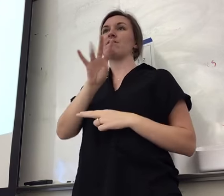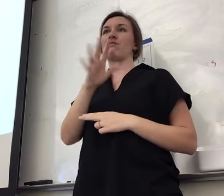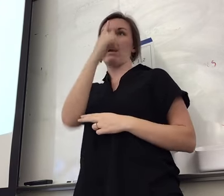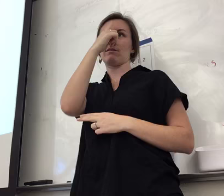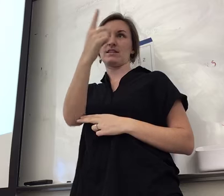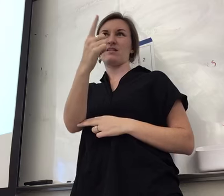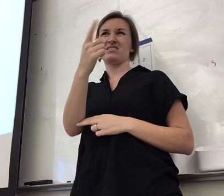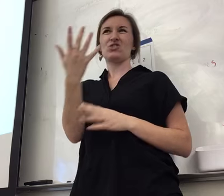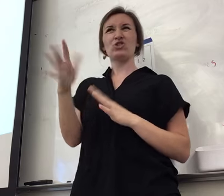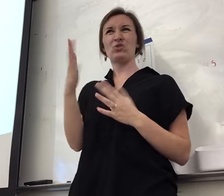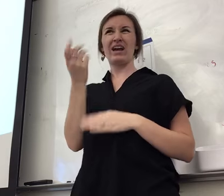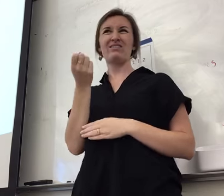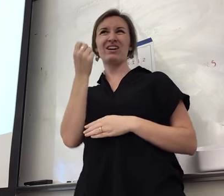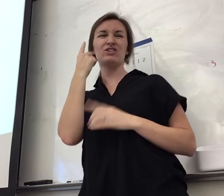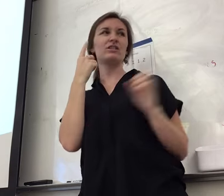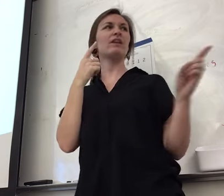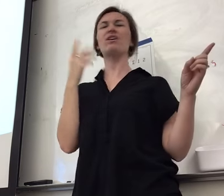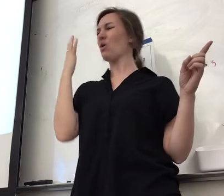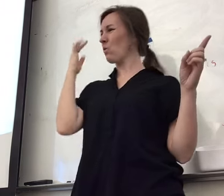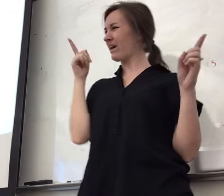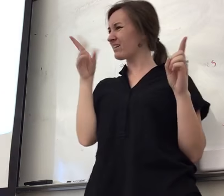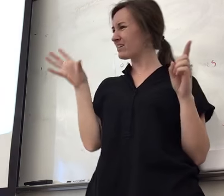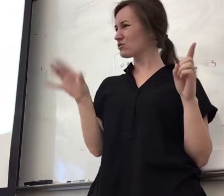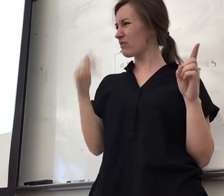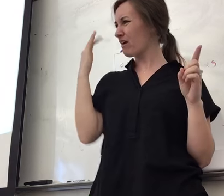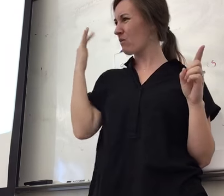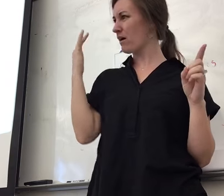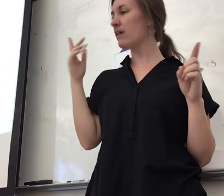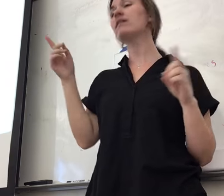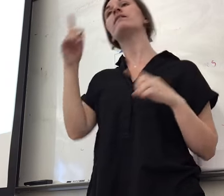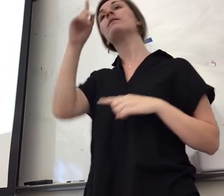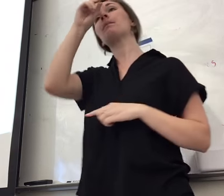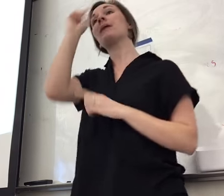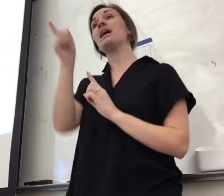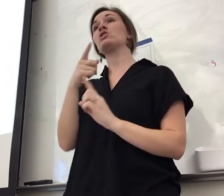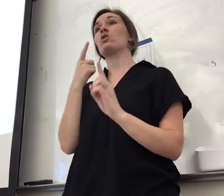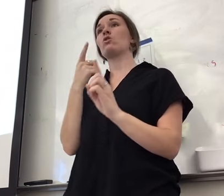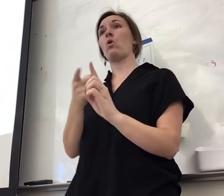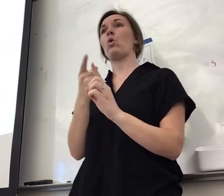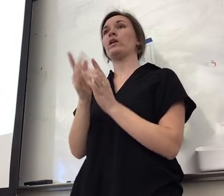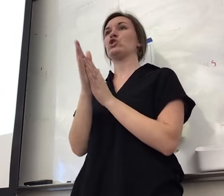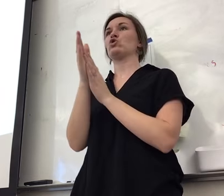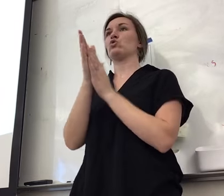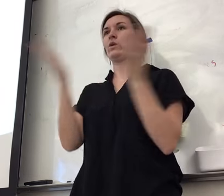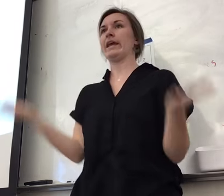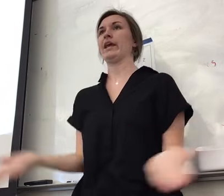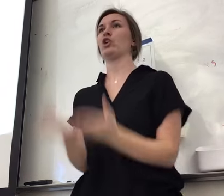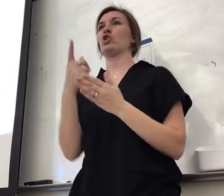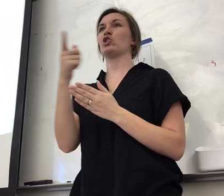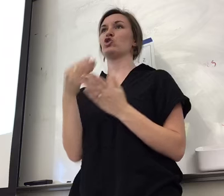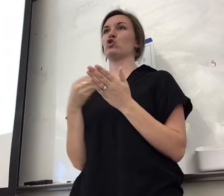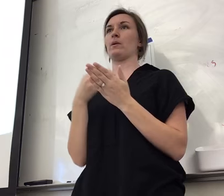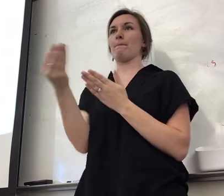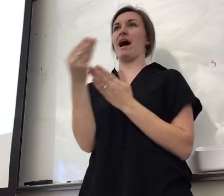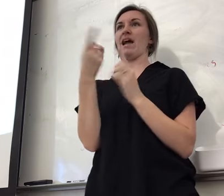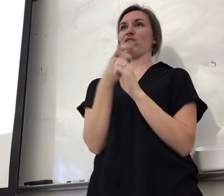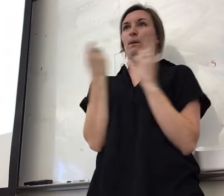of understand the tariff? Yes. Why did he do it? Why did he do that? Because the goal is we buy American. So rather than going and buying items from